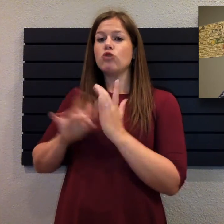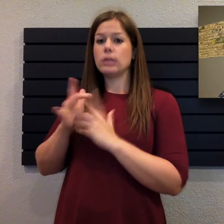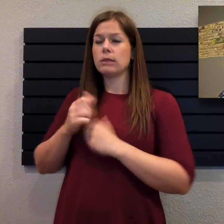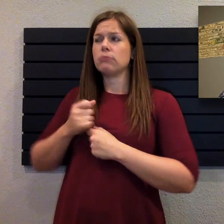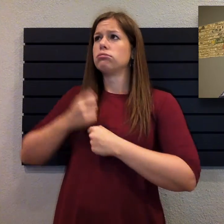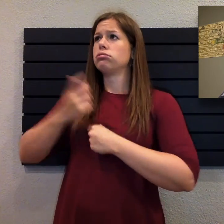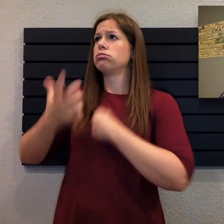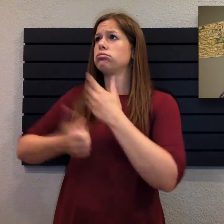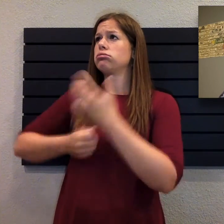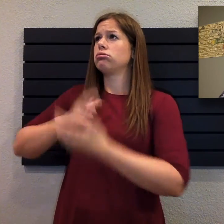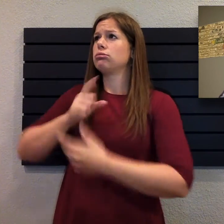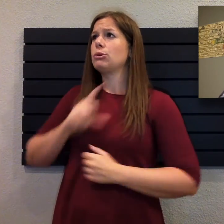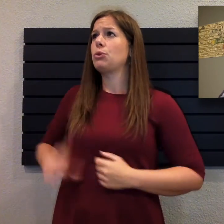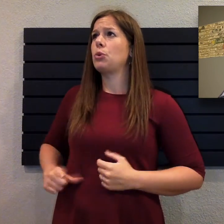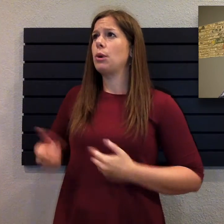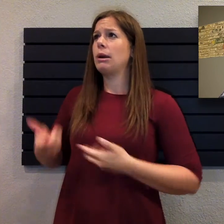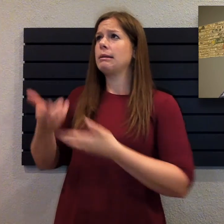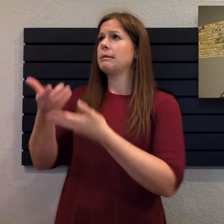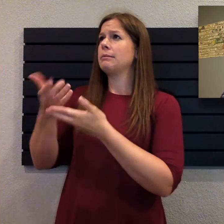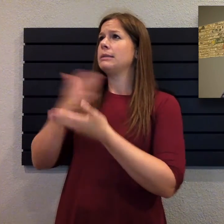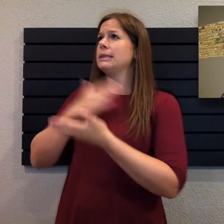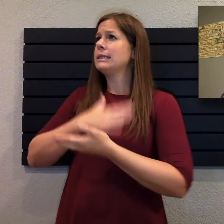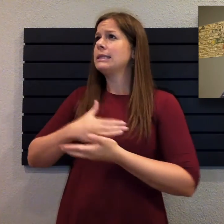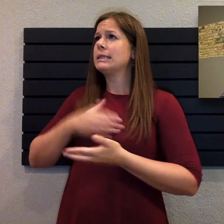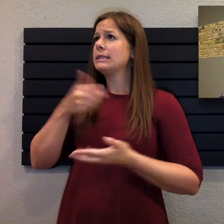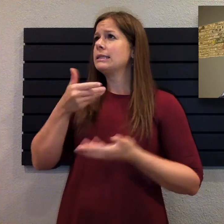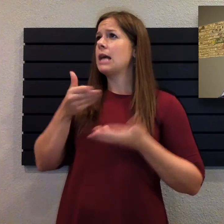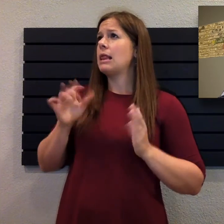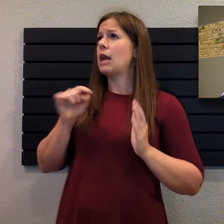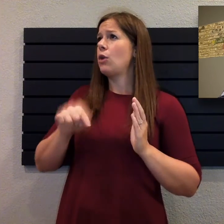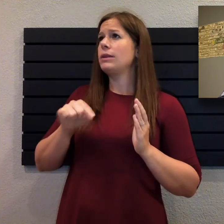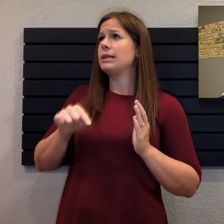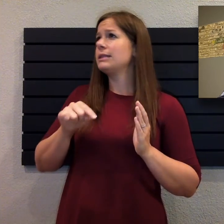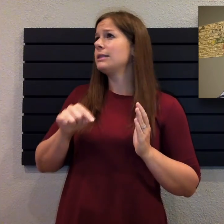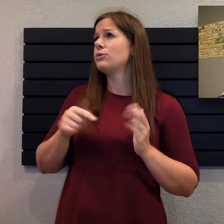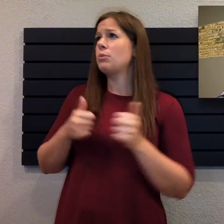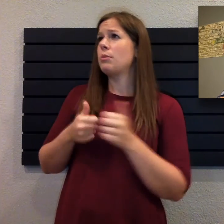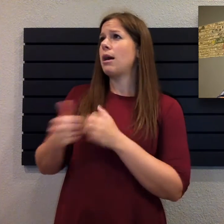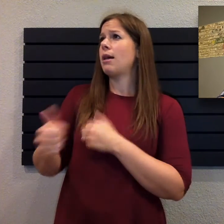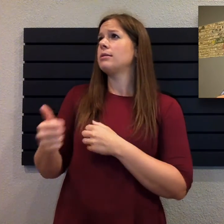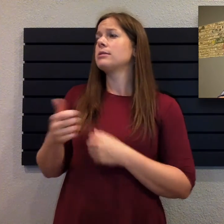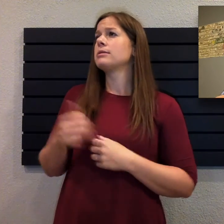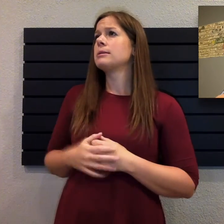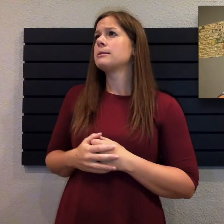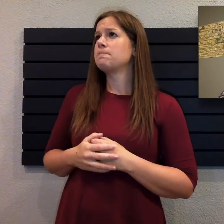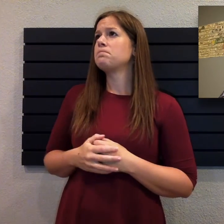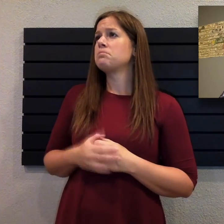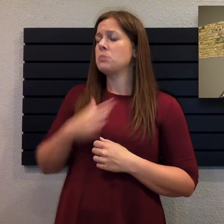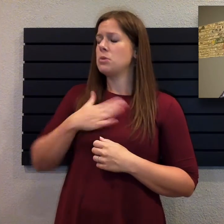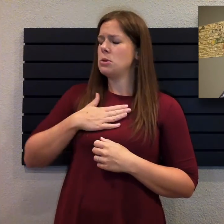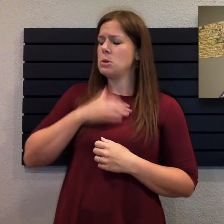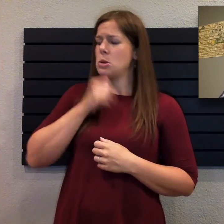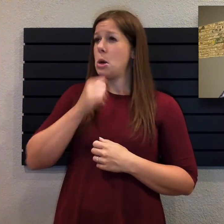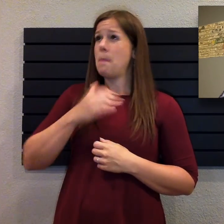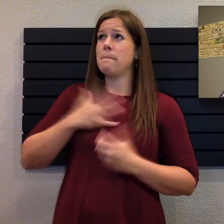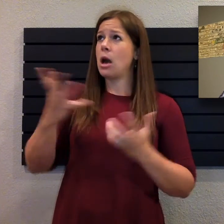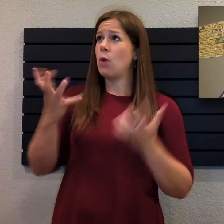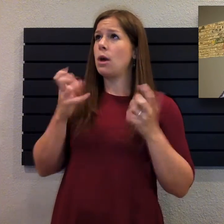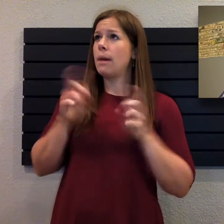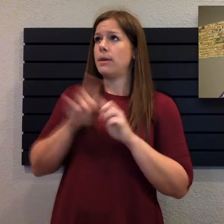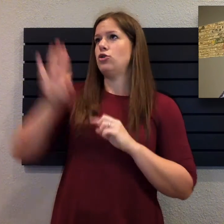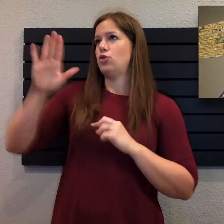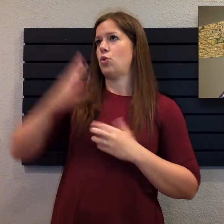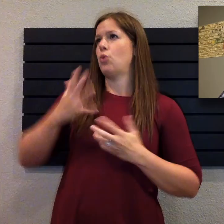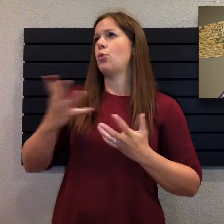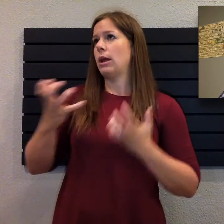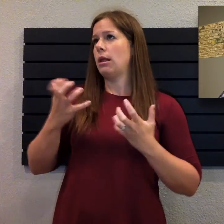and asks for the cup to be passed. But he says, not my will, Lord, yours be done. And this is such a wonderful